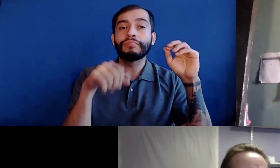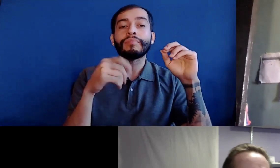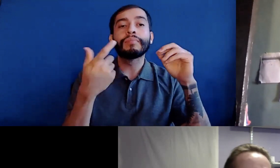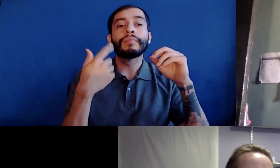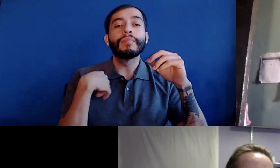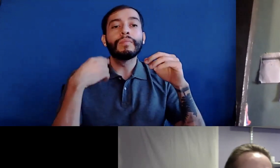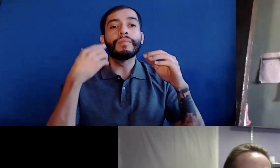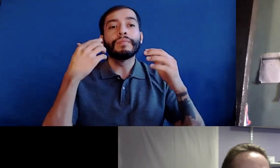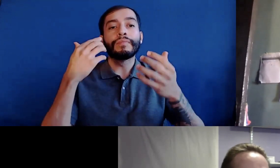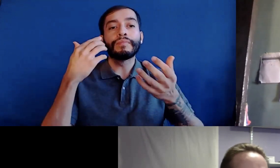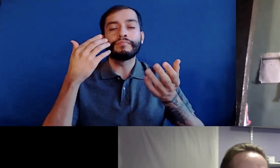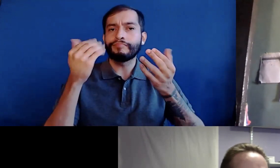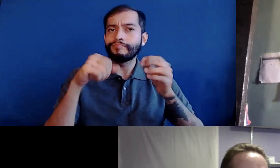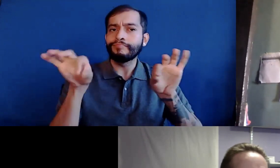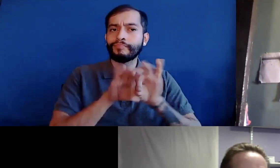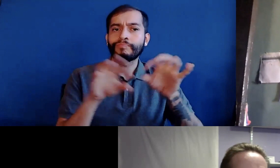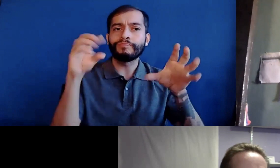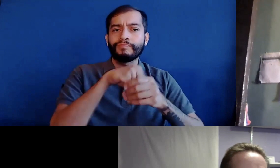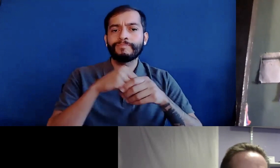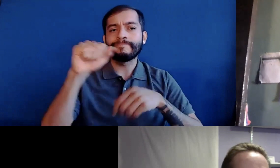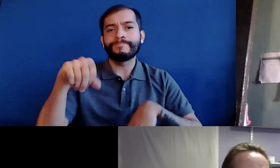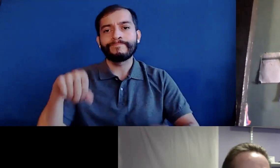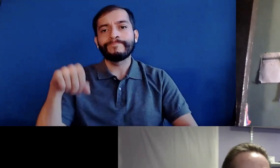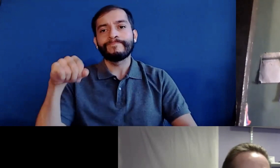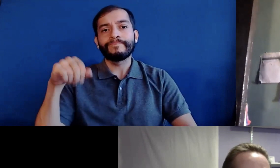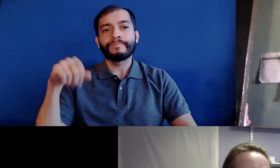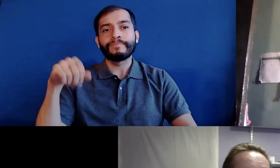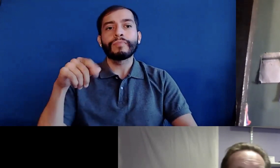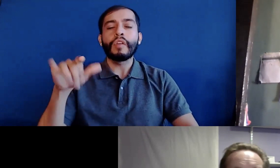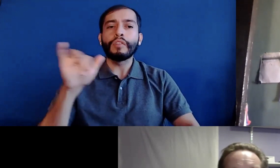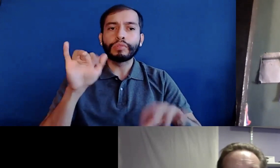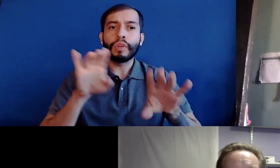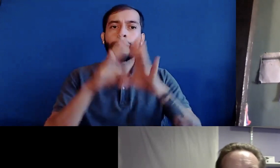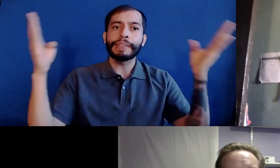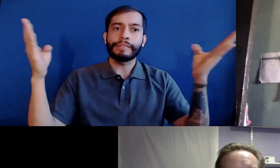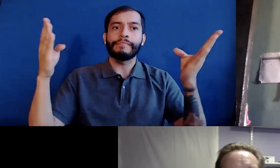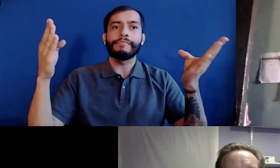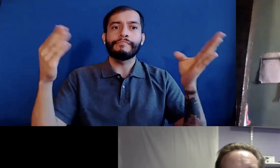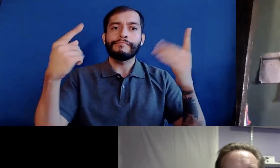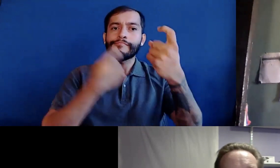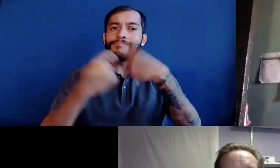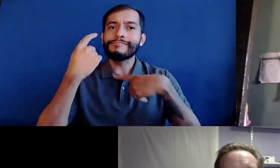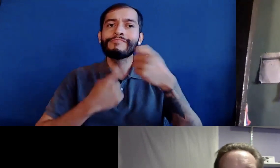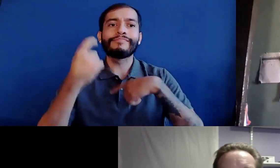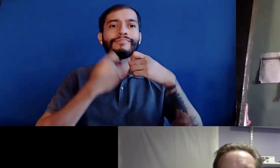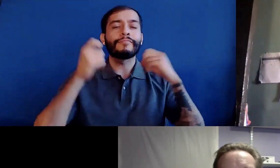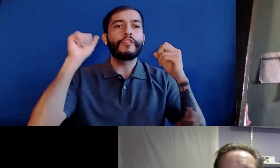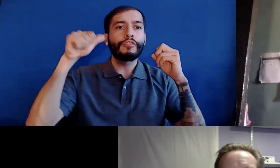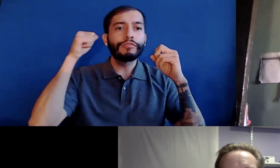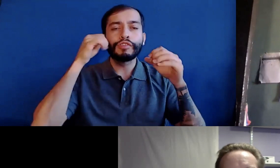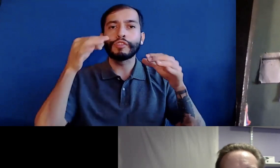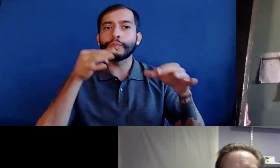And I think it kind of also opens up a lot of questions around kind of descriptions, particularly of performers that might have more